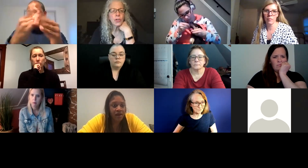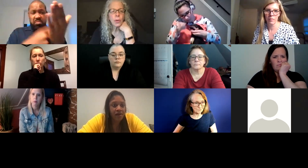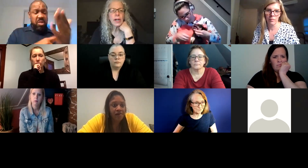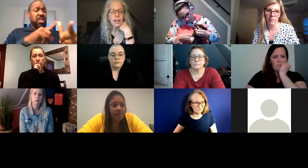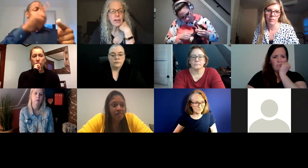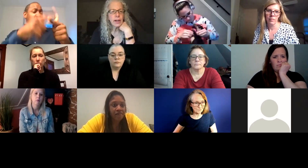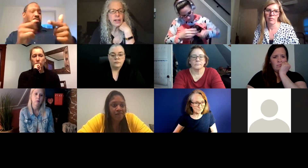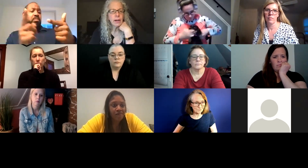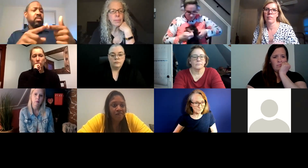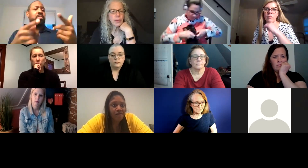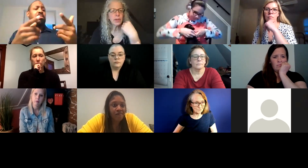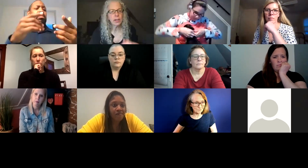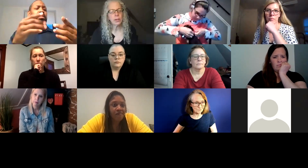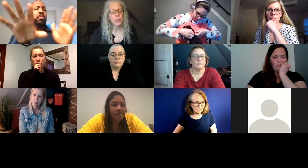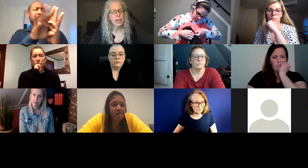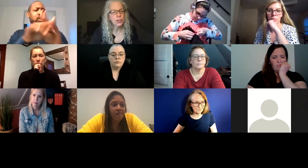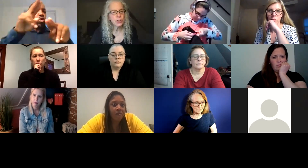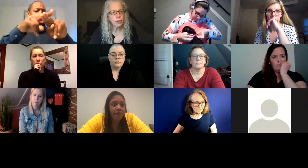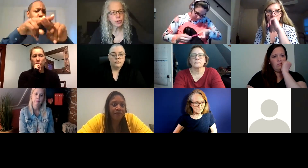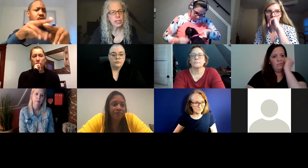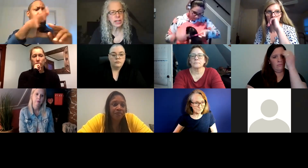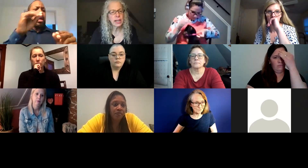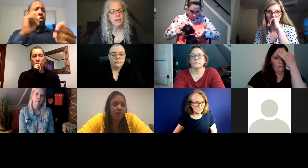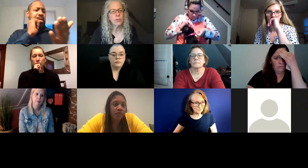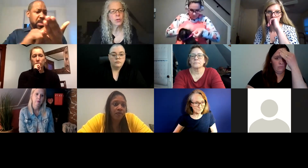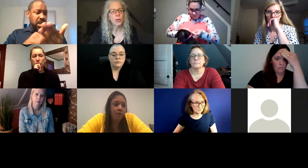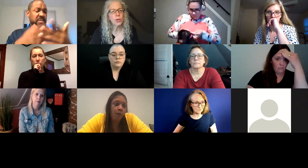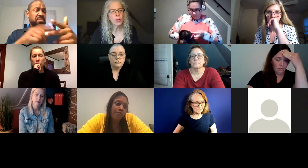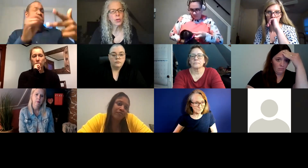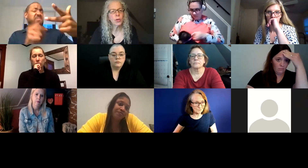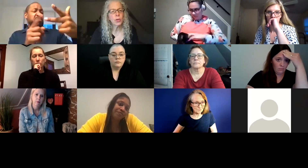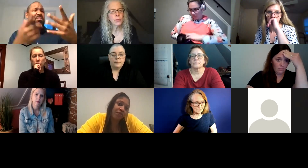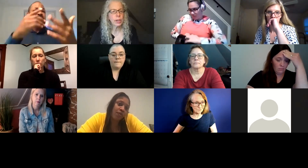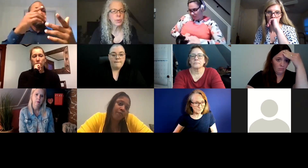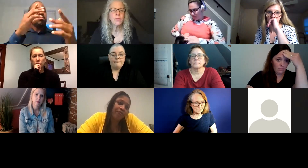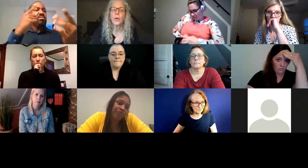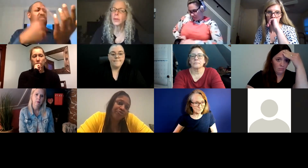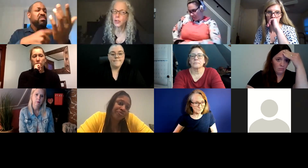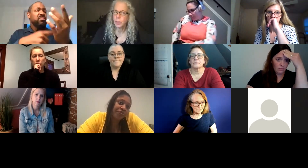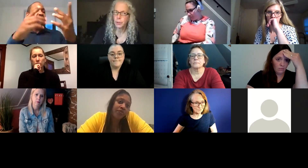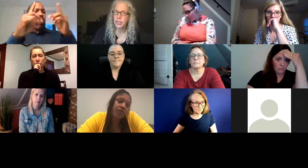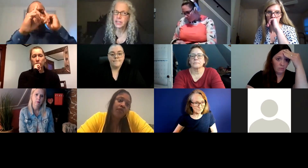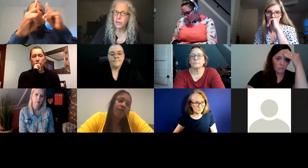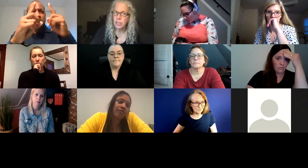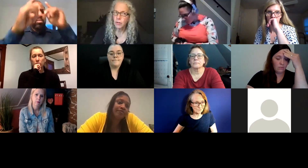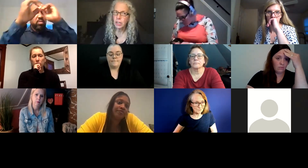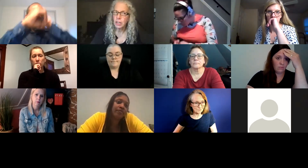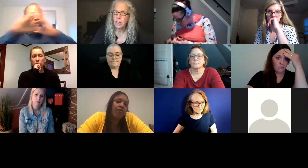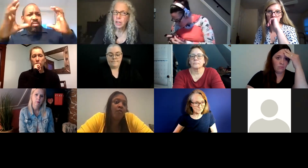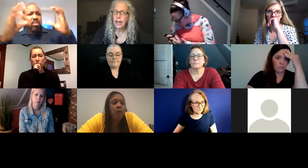So I want to clarify about the communication first, and then if we can move forward with the chairperson and secretary, and then